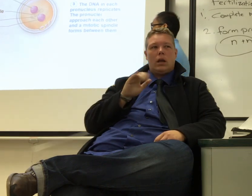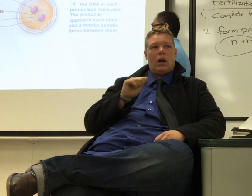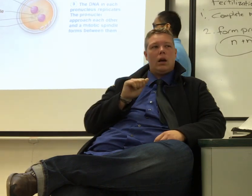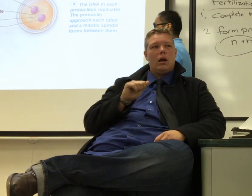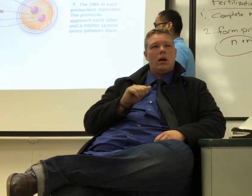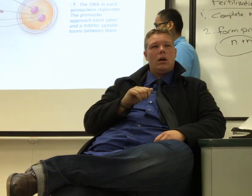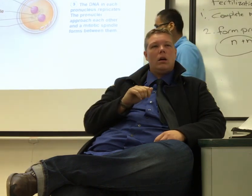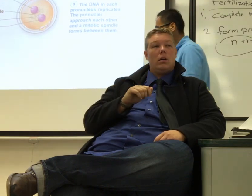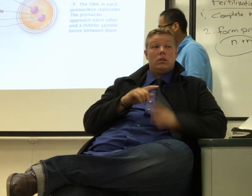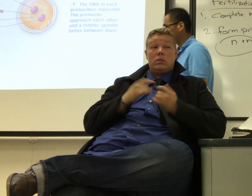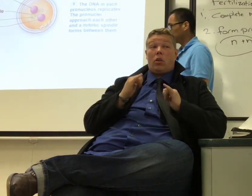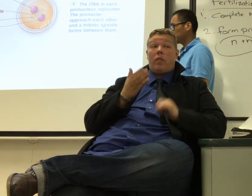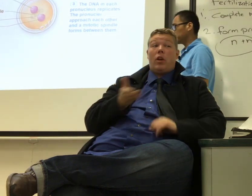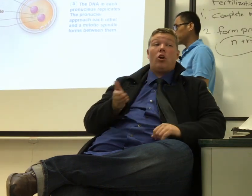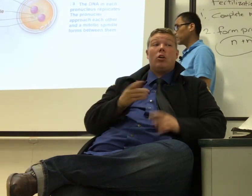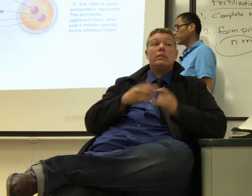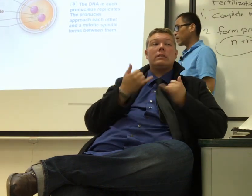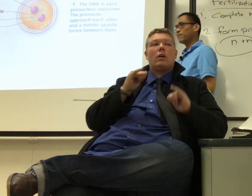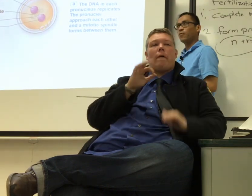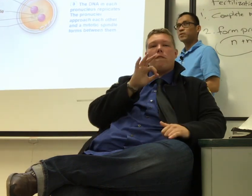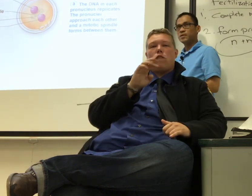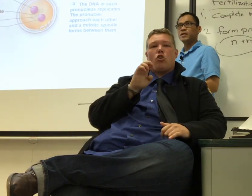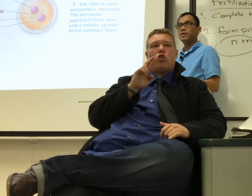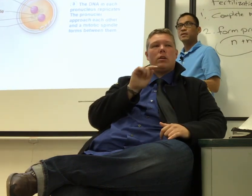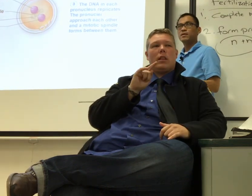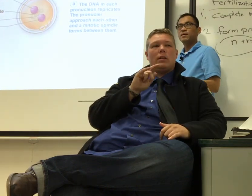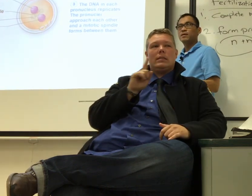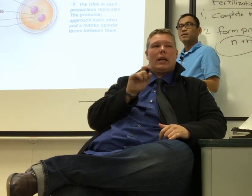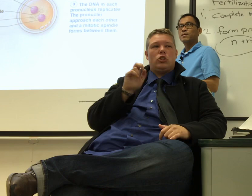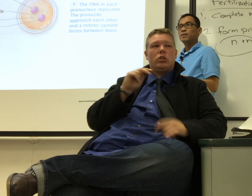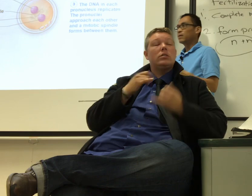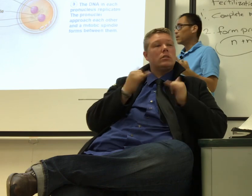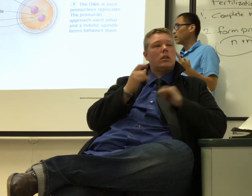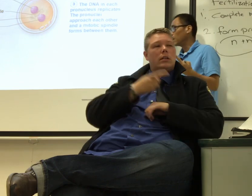Okay, so this is still fertilization. It's still day 14